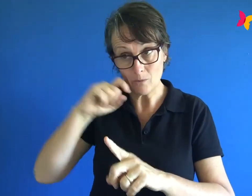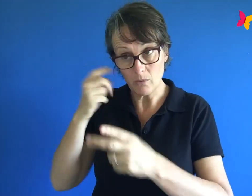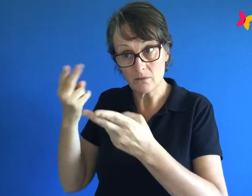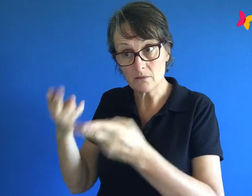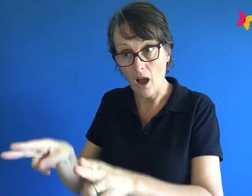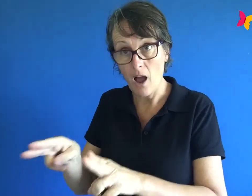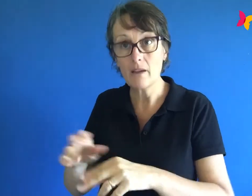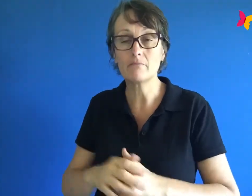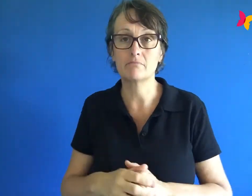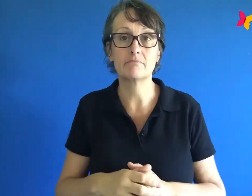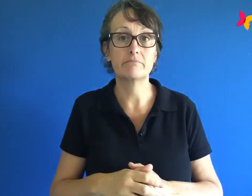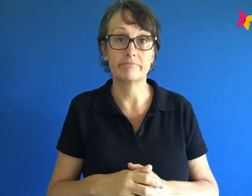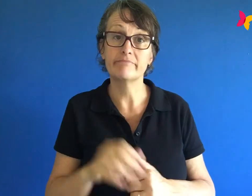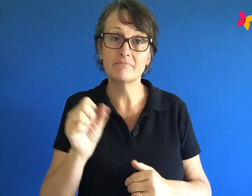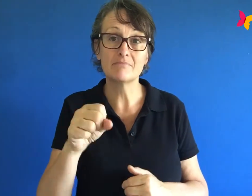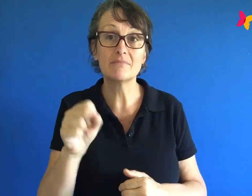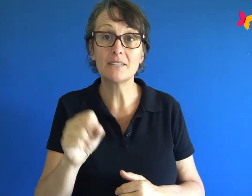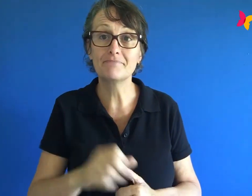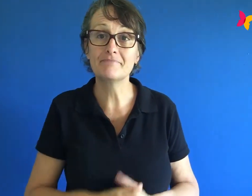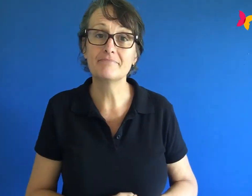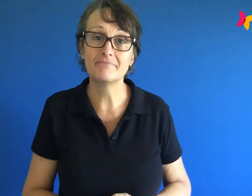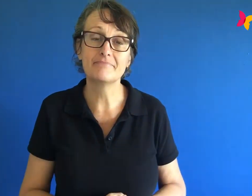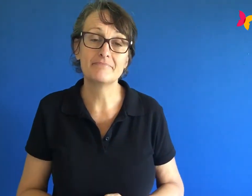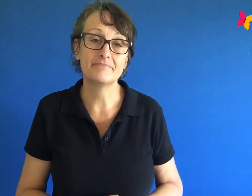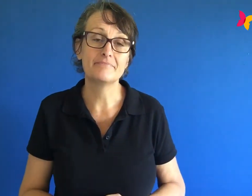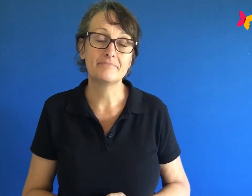And those times, even though they're in the